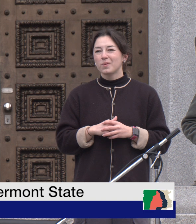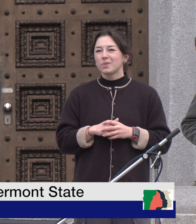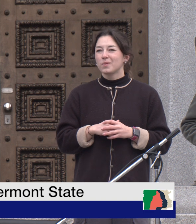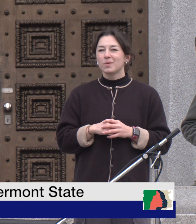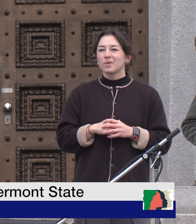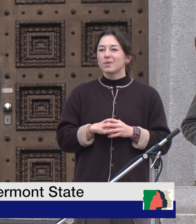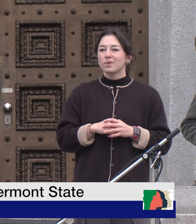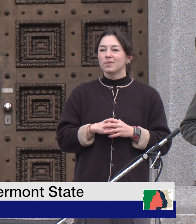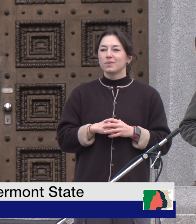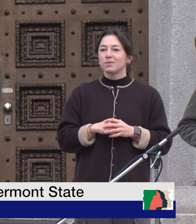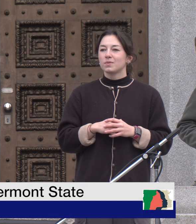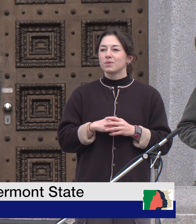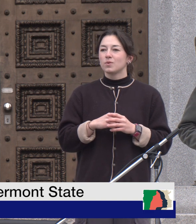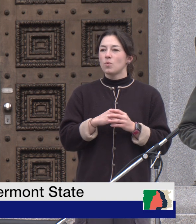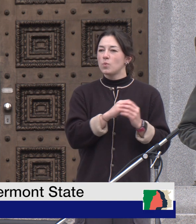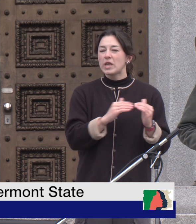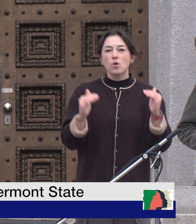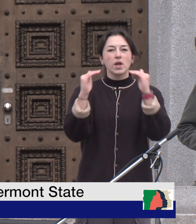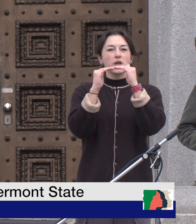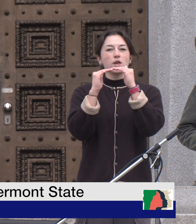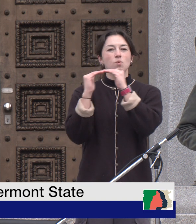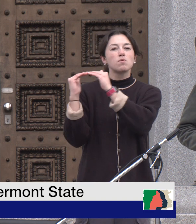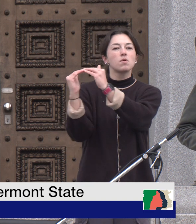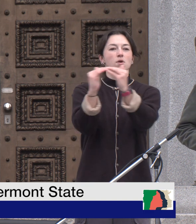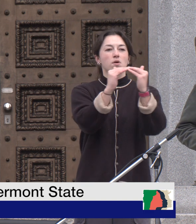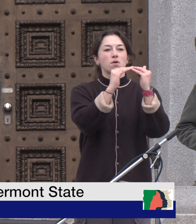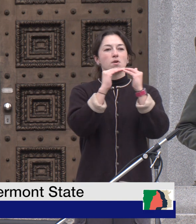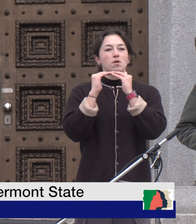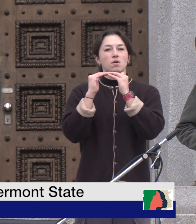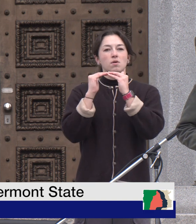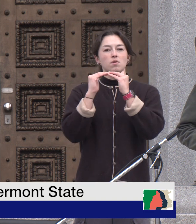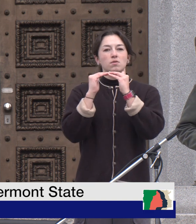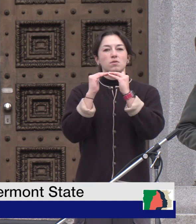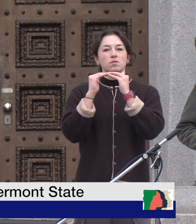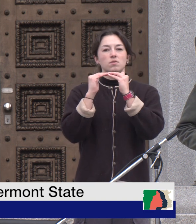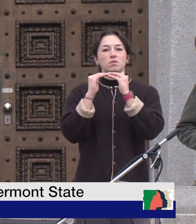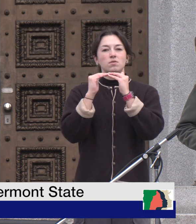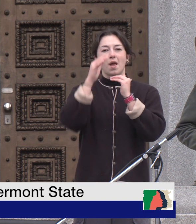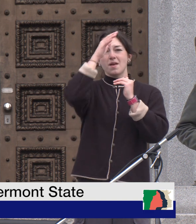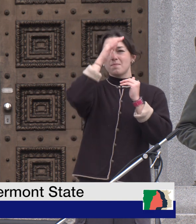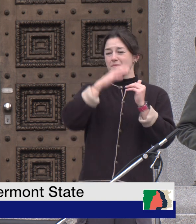We are equal to our big brothers.